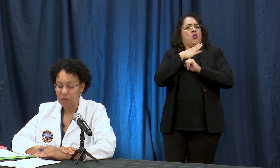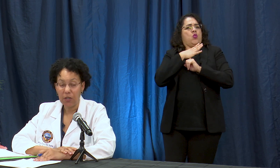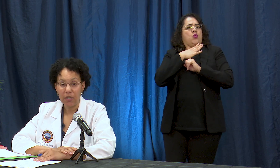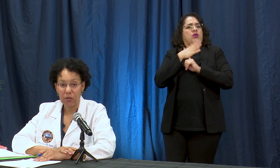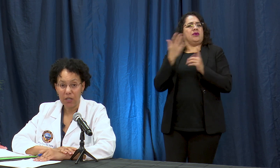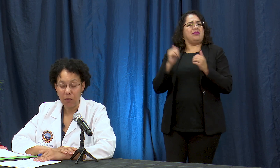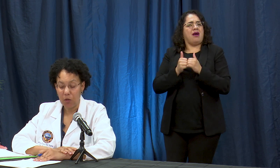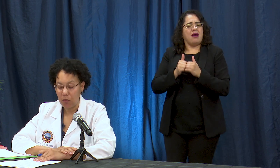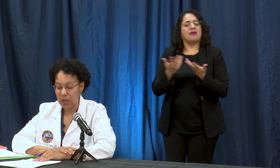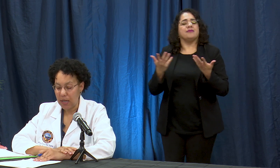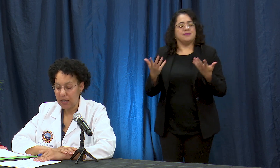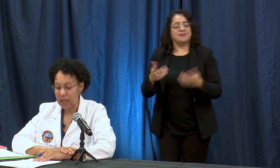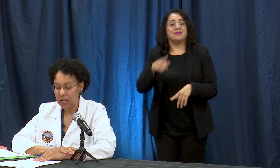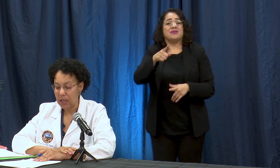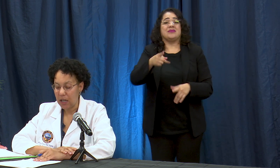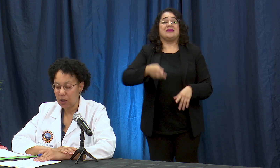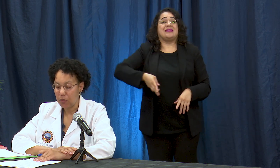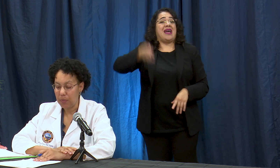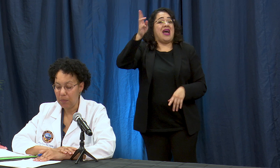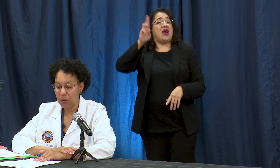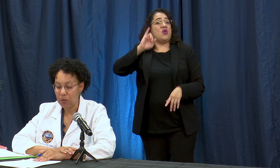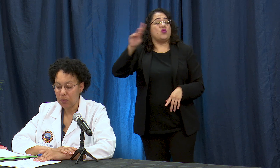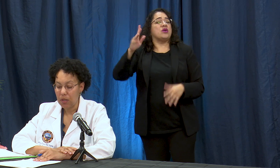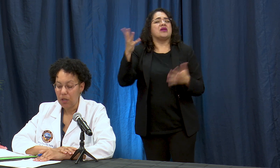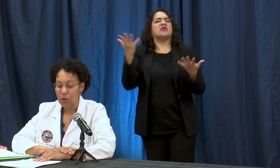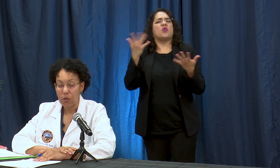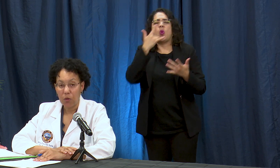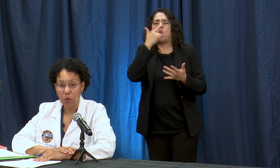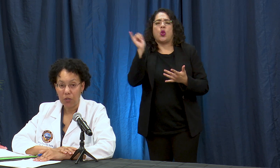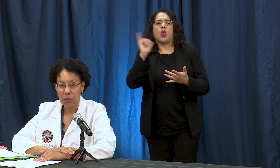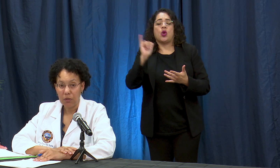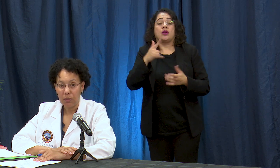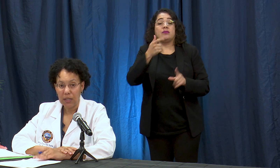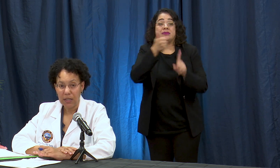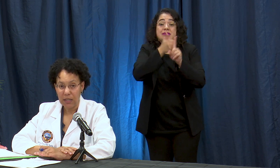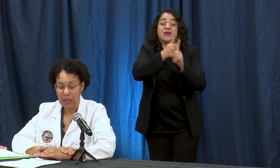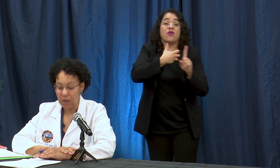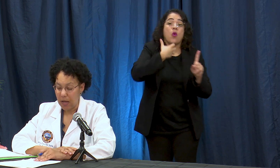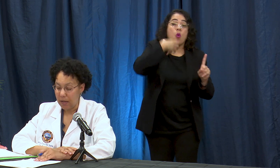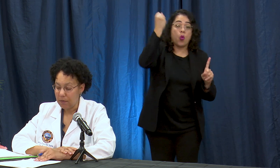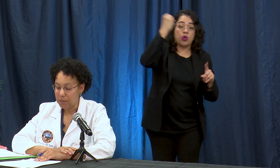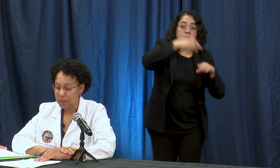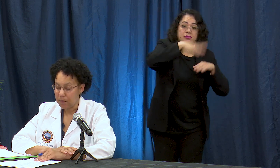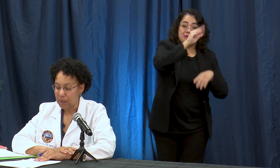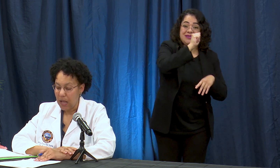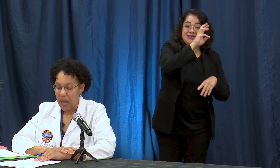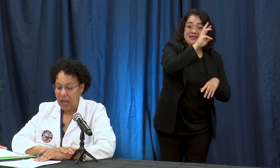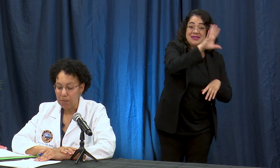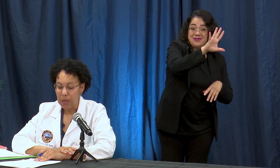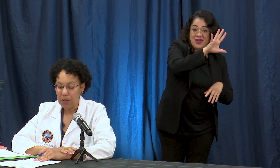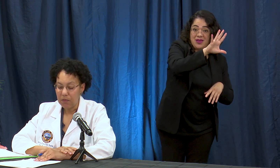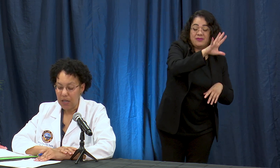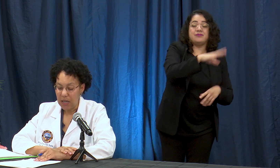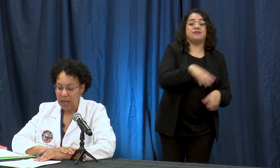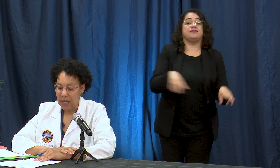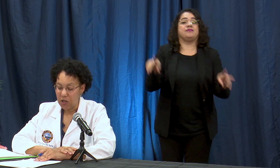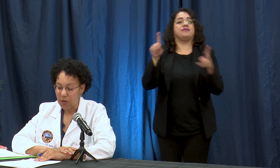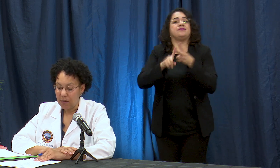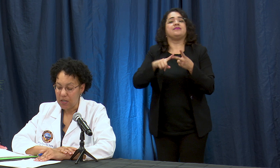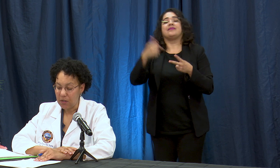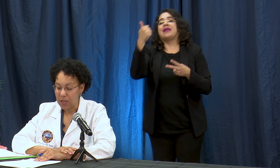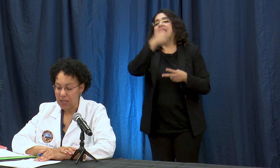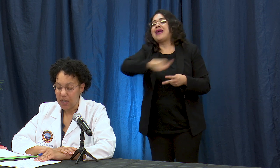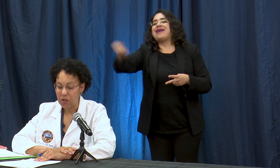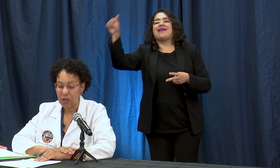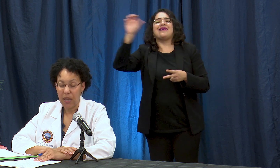risk of severe illness from COVID-19 include people who are older than 65 and people of any age who